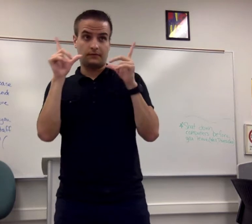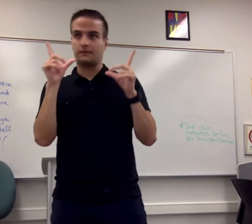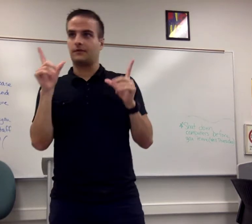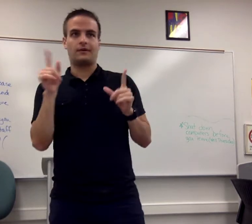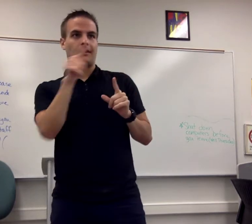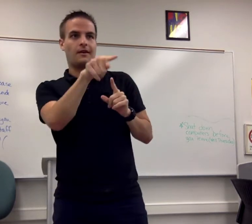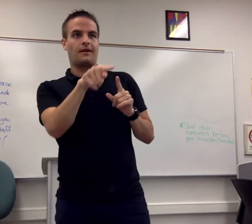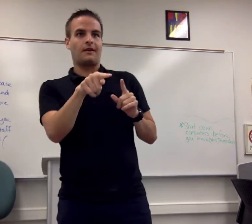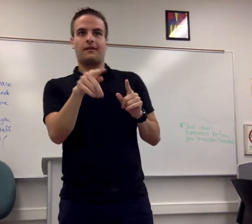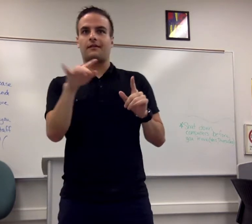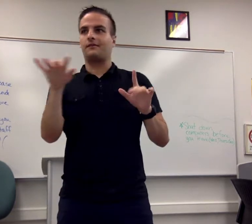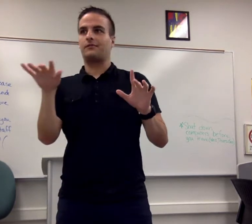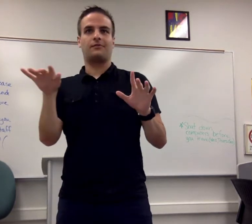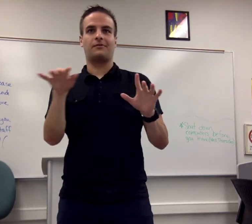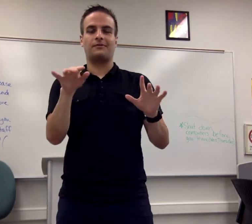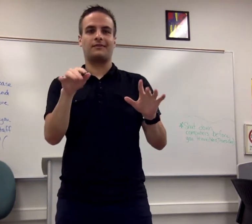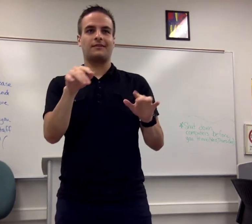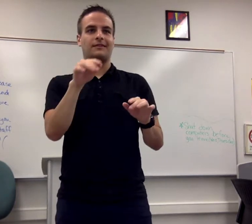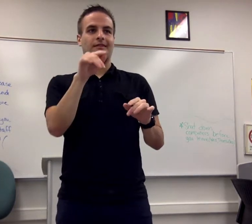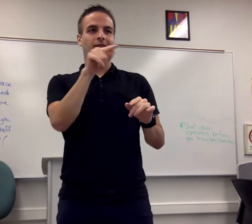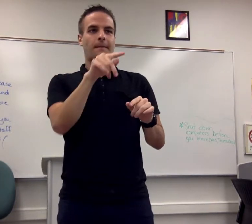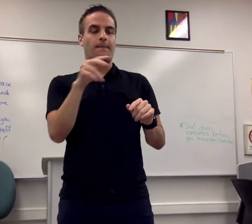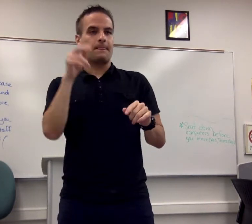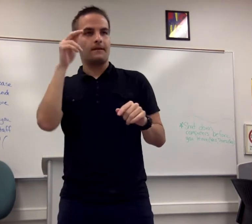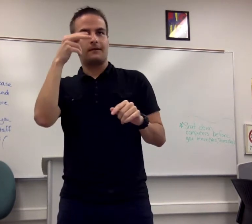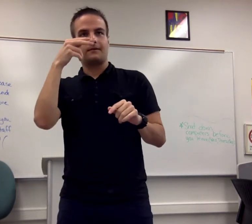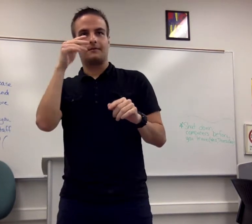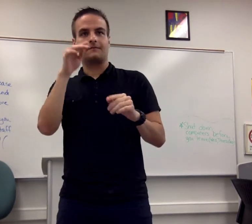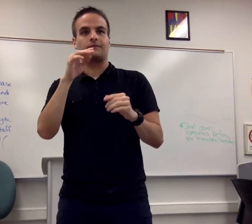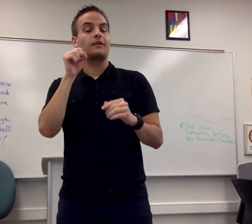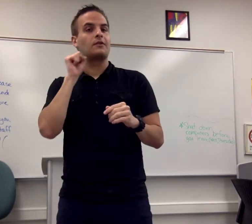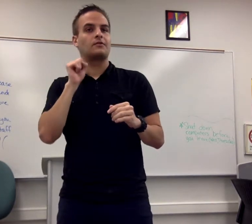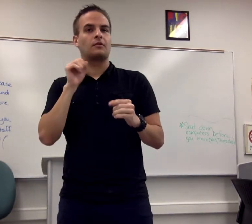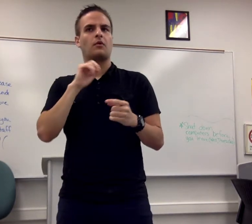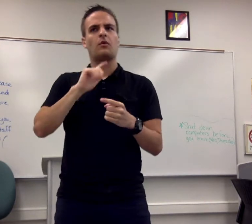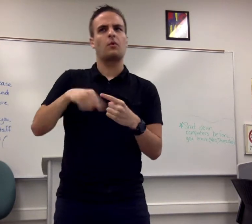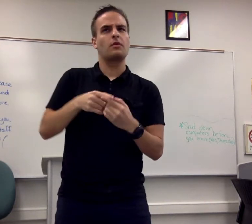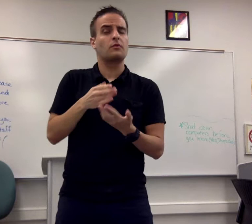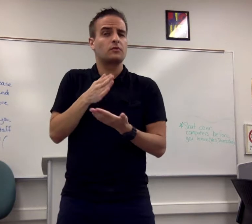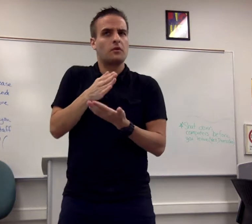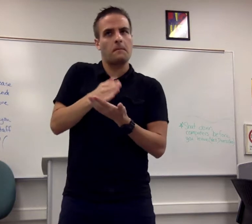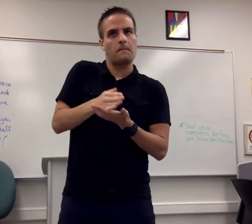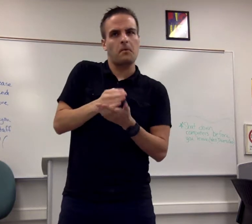But then you're like, whatever. Maybe if there's a pause of like a page flip.